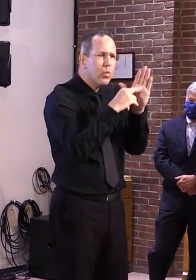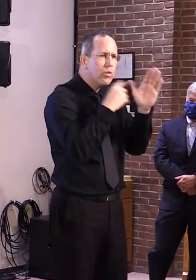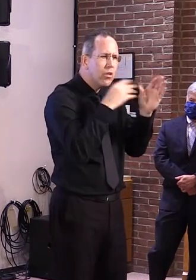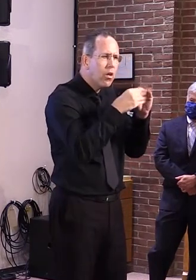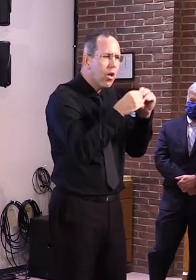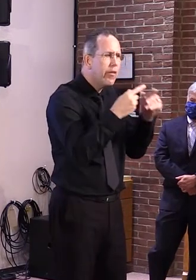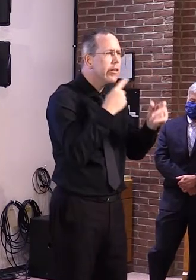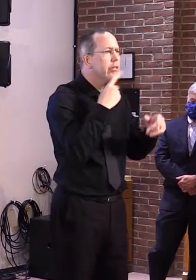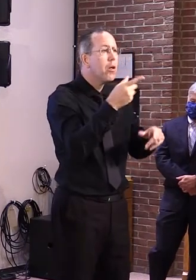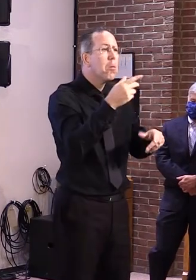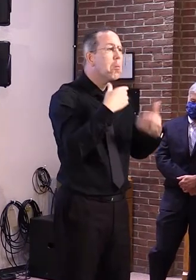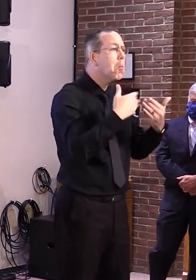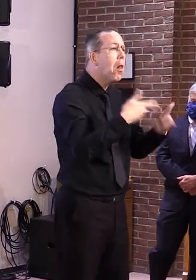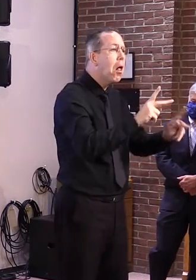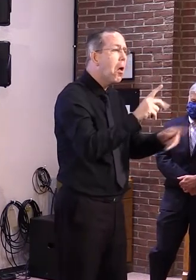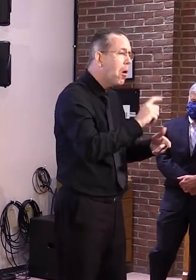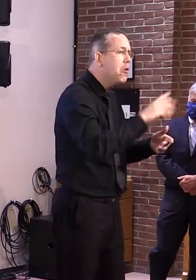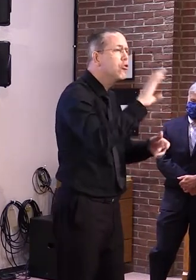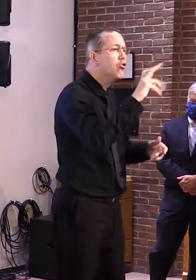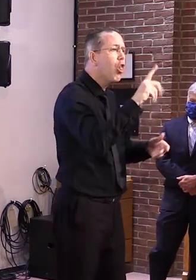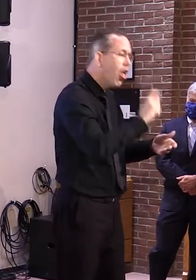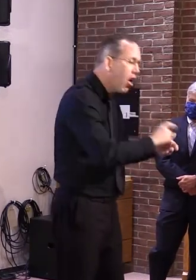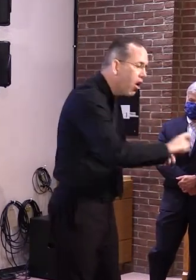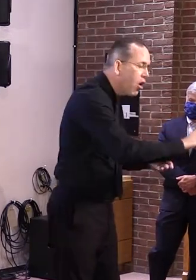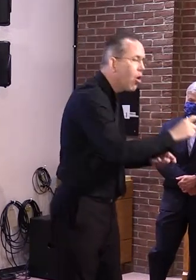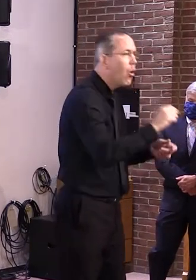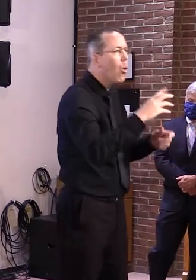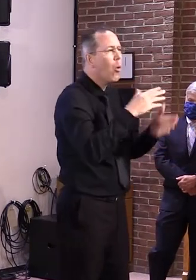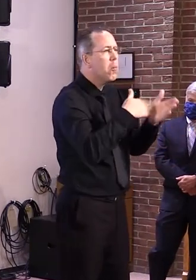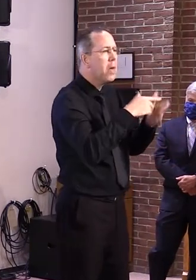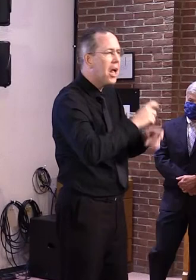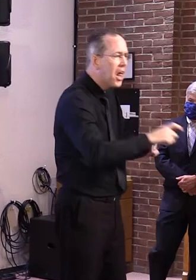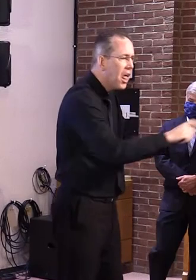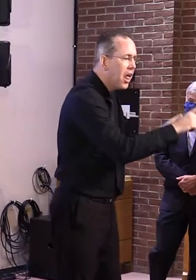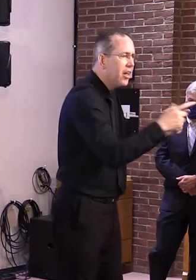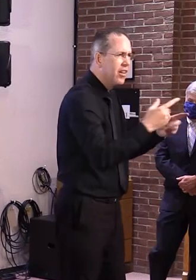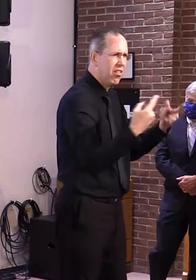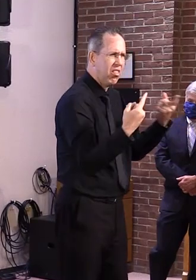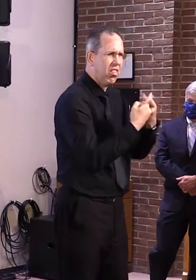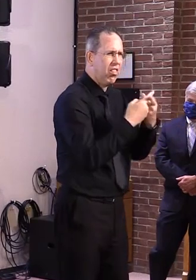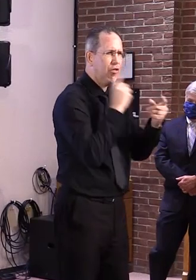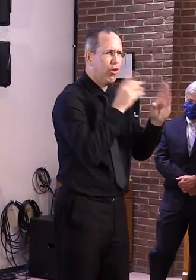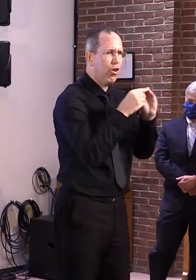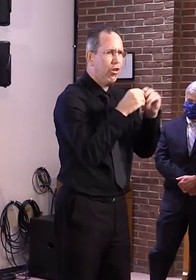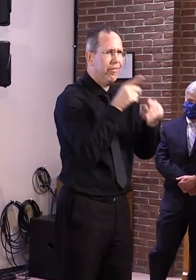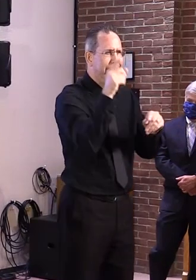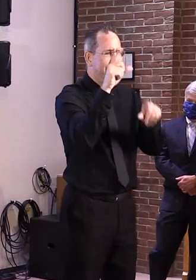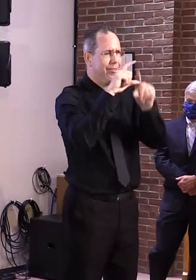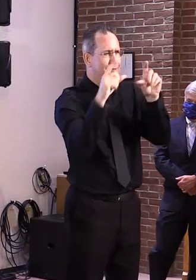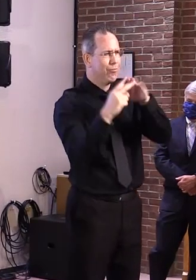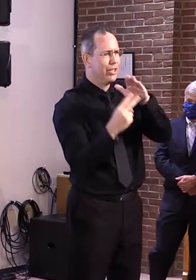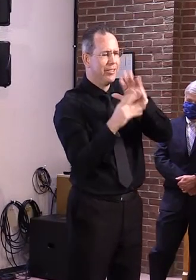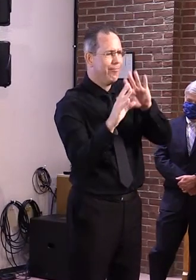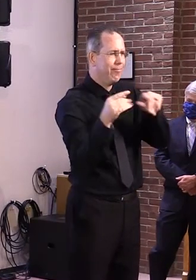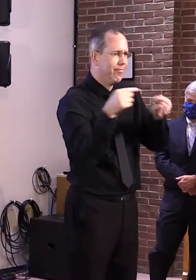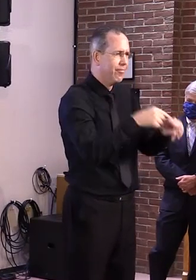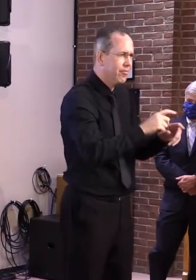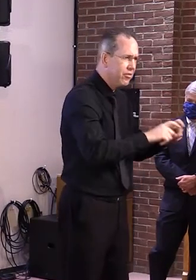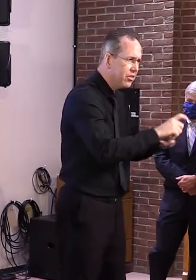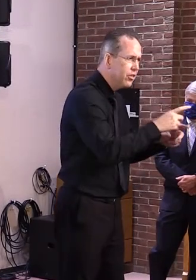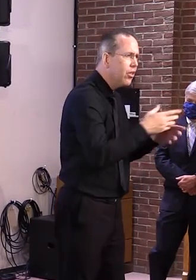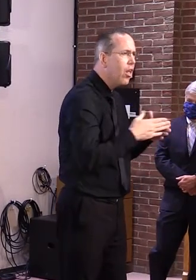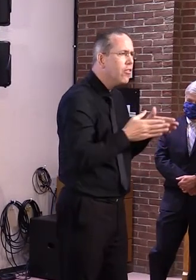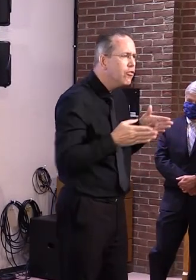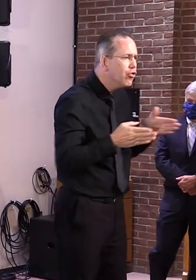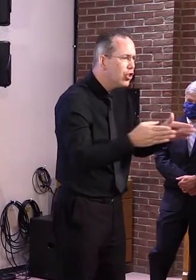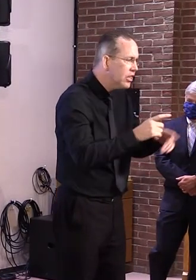way, I believe you've got a motorcycle endorsement. I mean, when you hit paint with a motorcycle